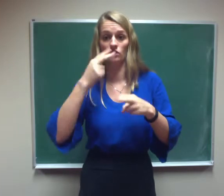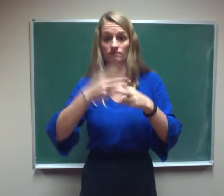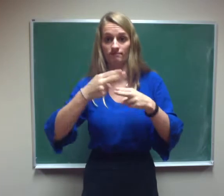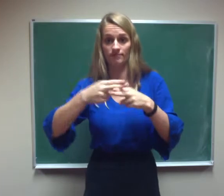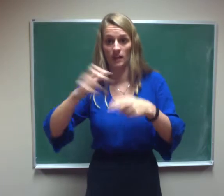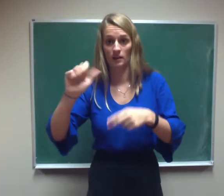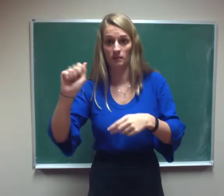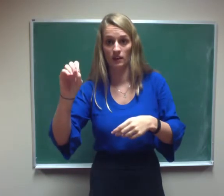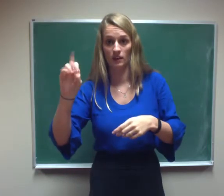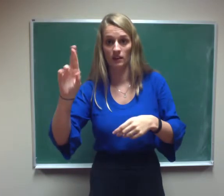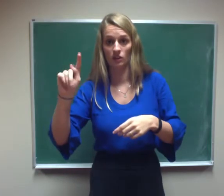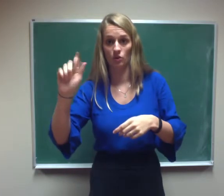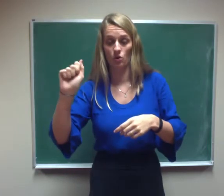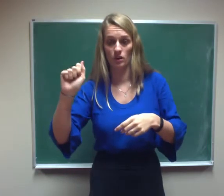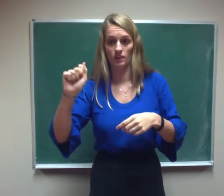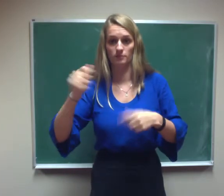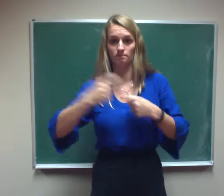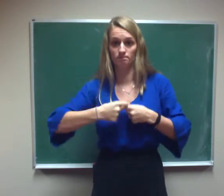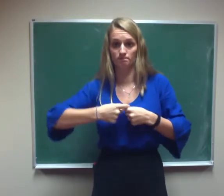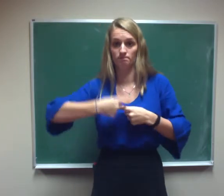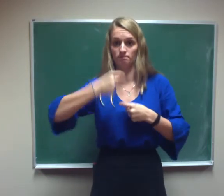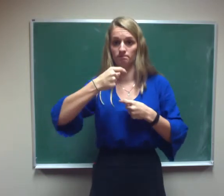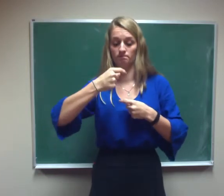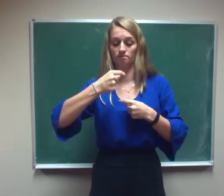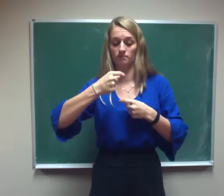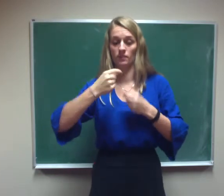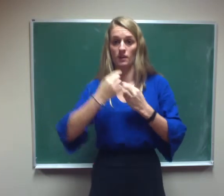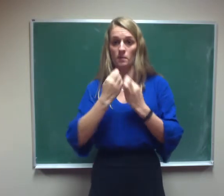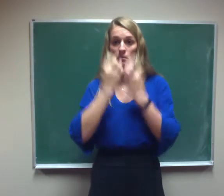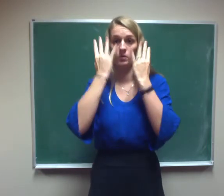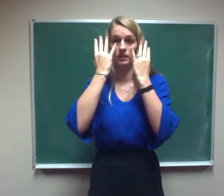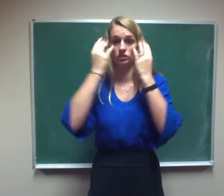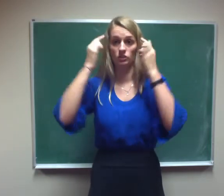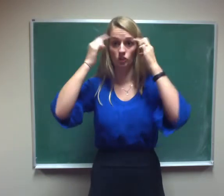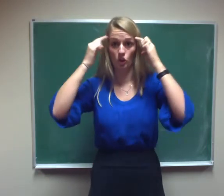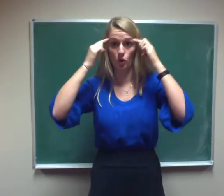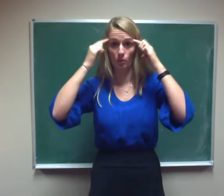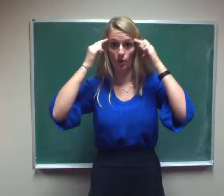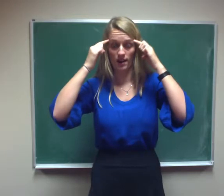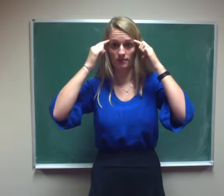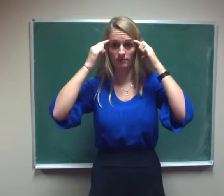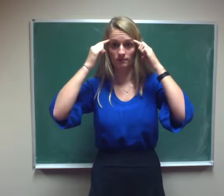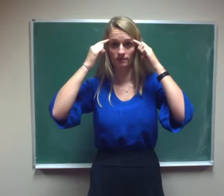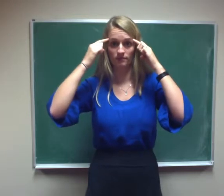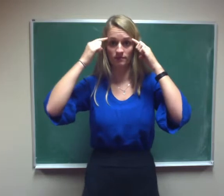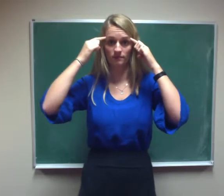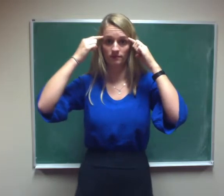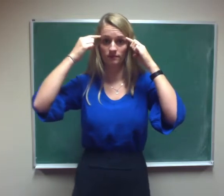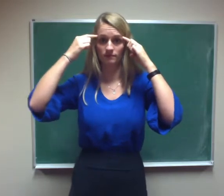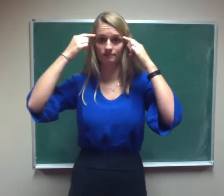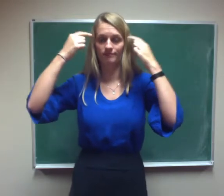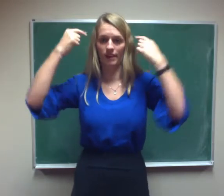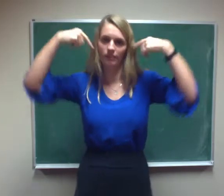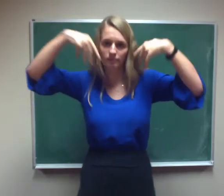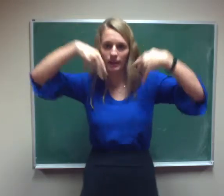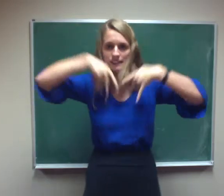your brain. The aorta will then send branches down through your thoracic cavity and eventually down into your legs. The aorta is